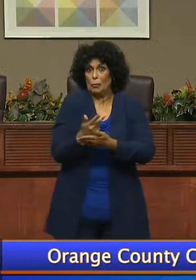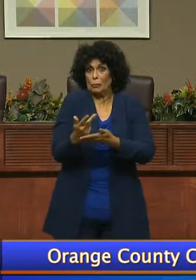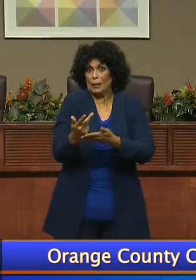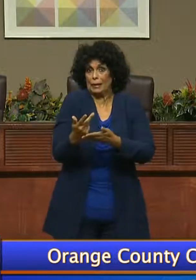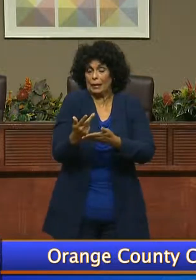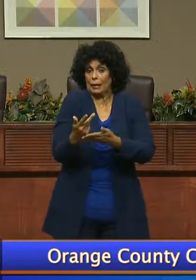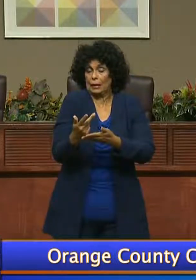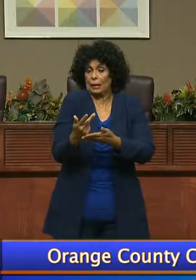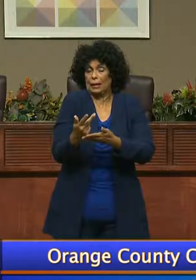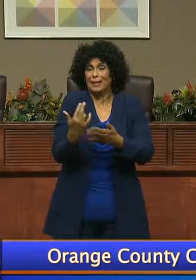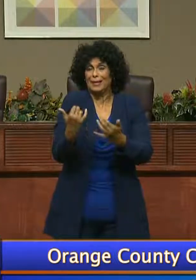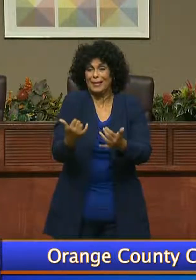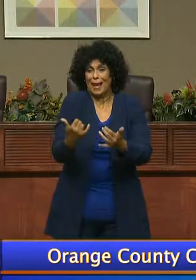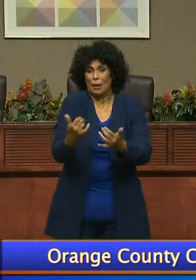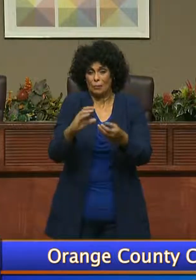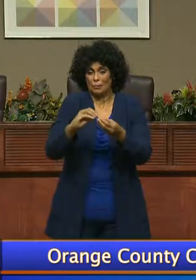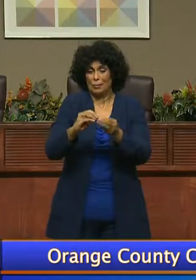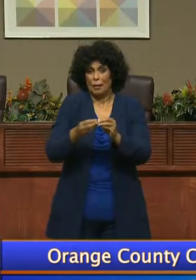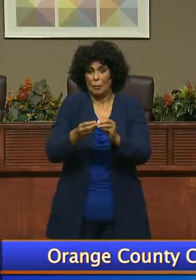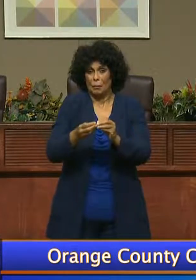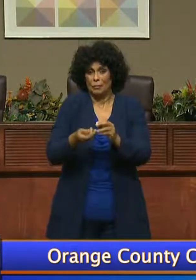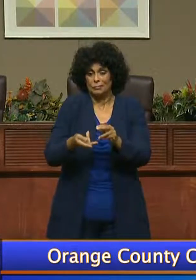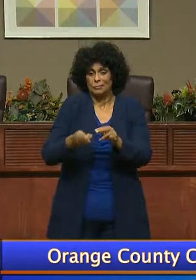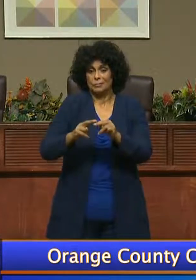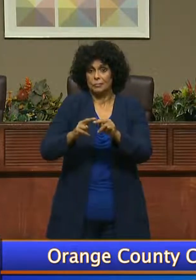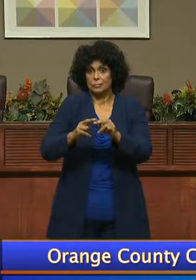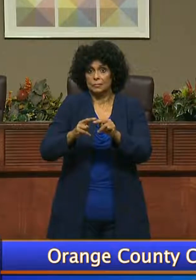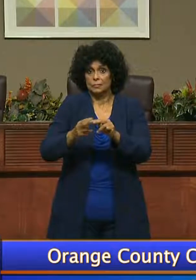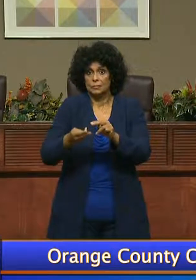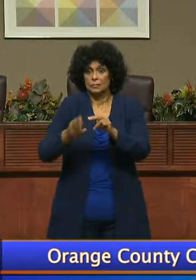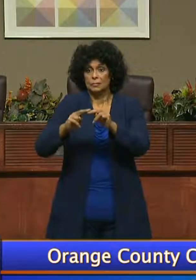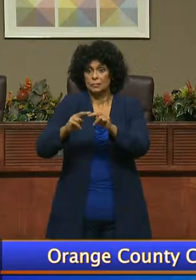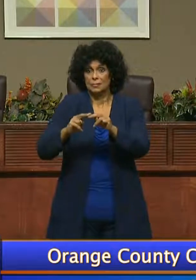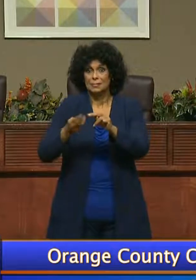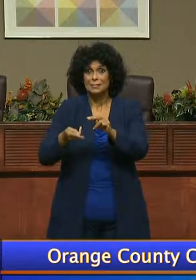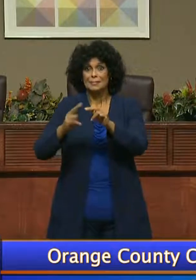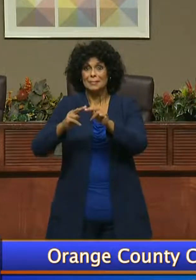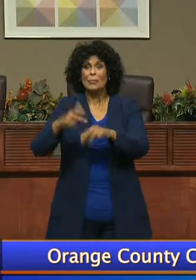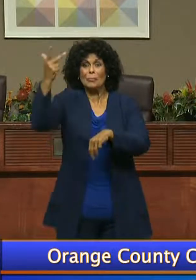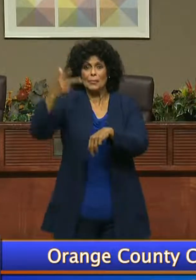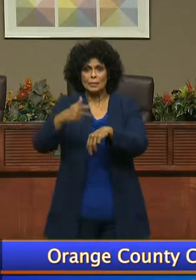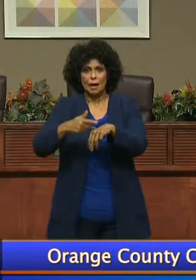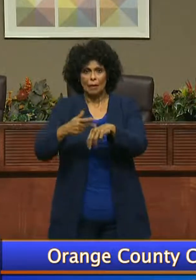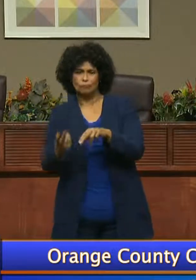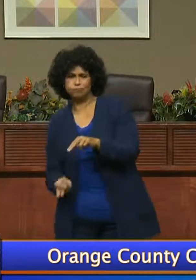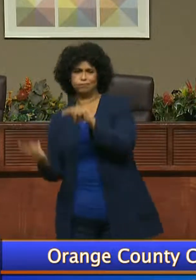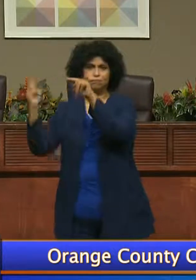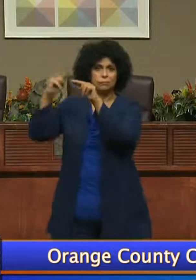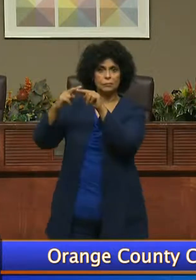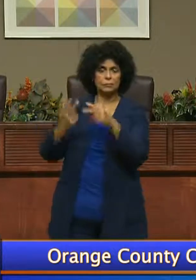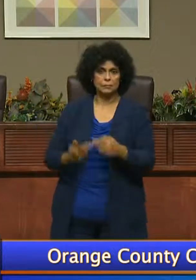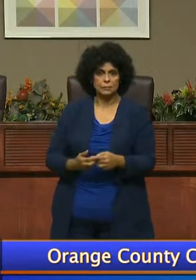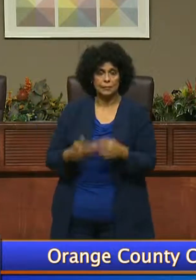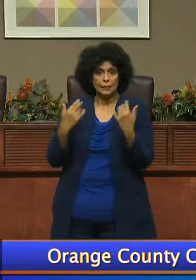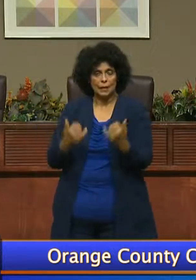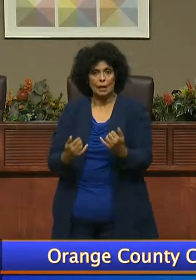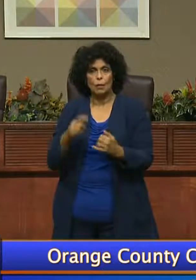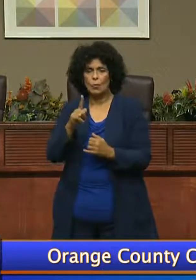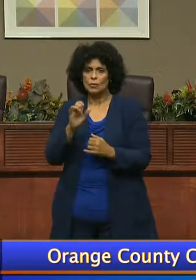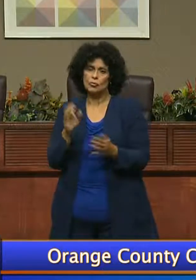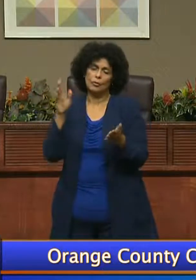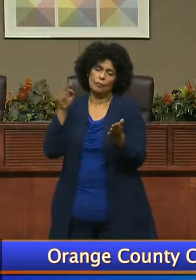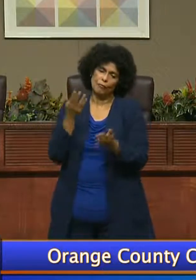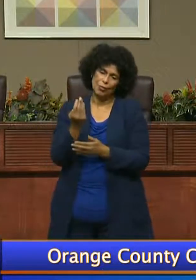we have nearly tripled the number of cases. We've tested over